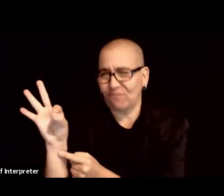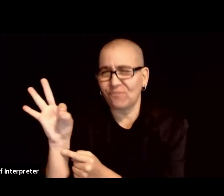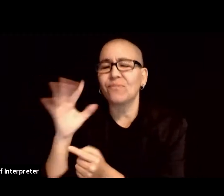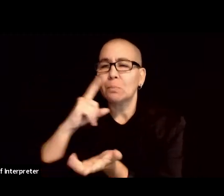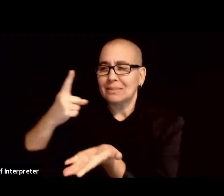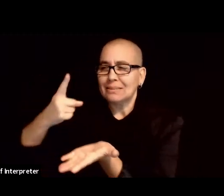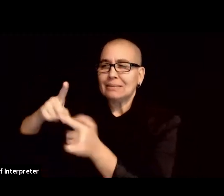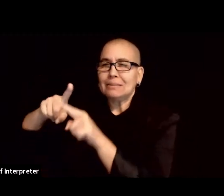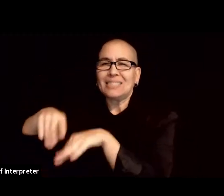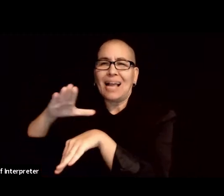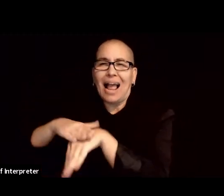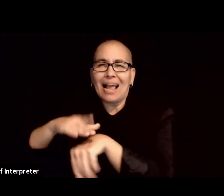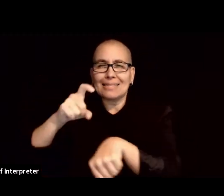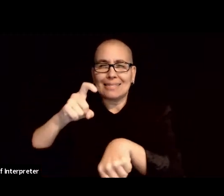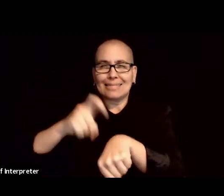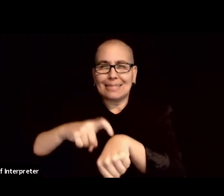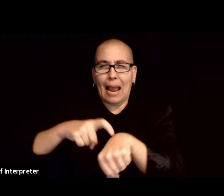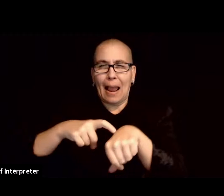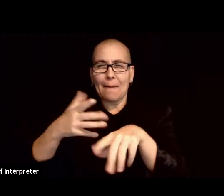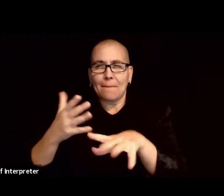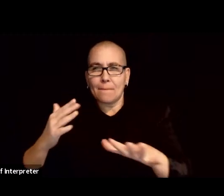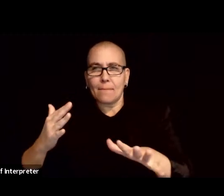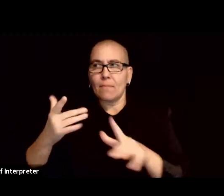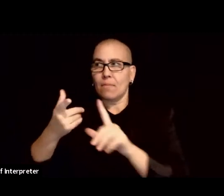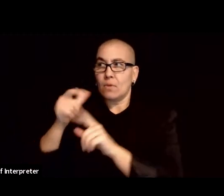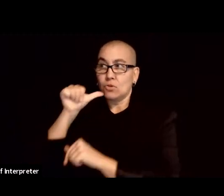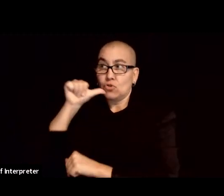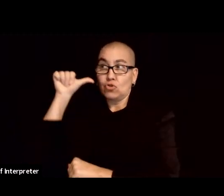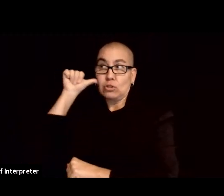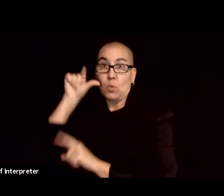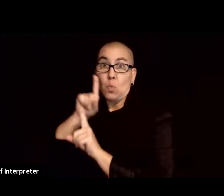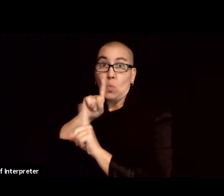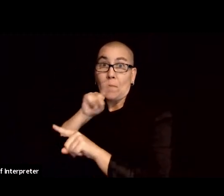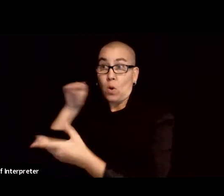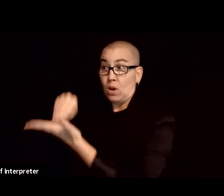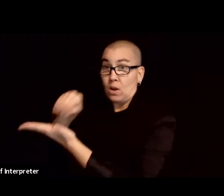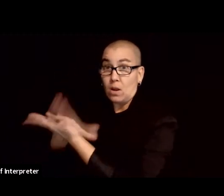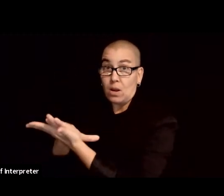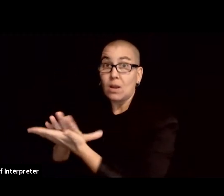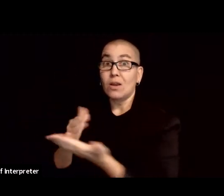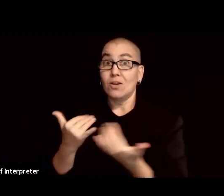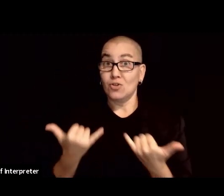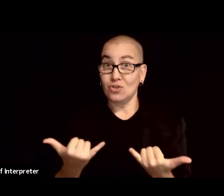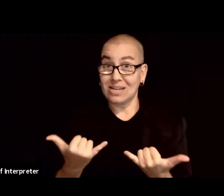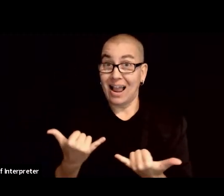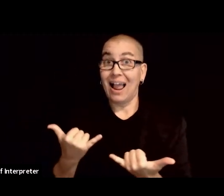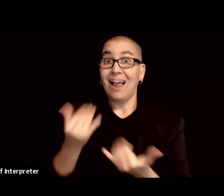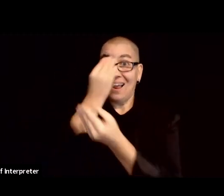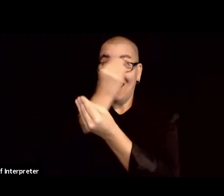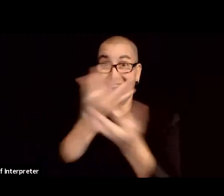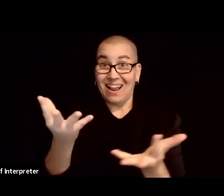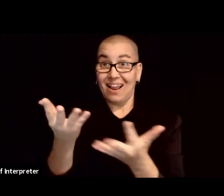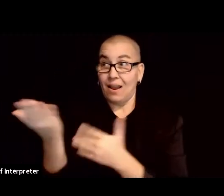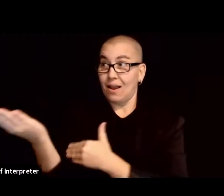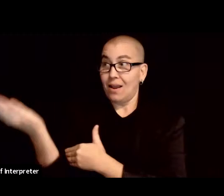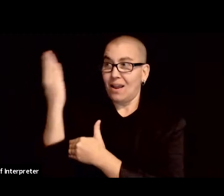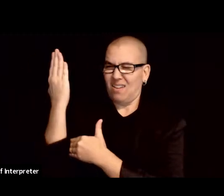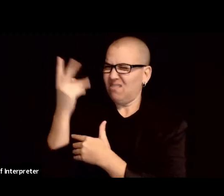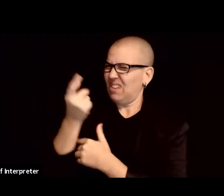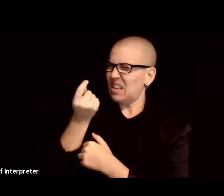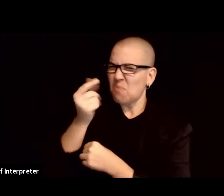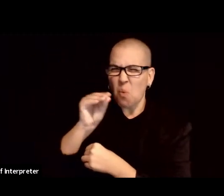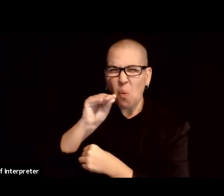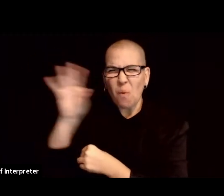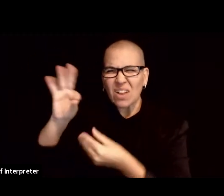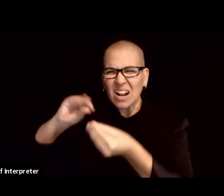later. That was the case with yesterday's somewhat lower count, which you see reflected in the numbers for today and tomorrow as well. I